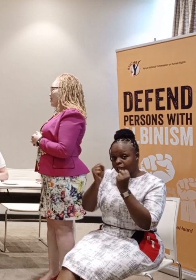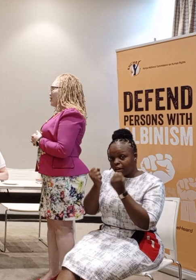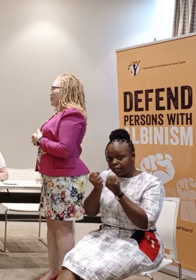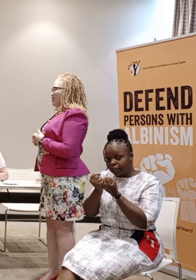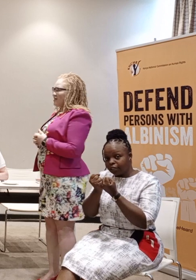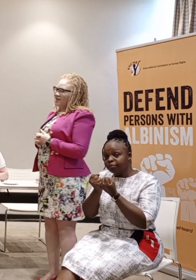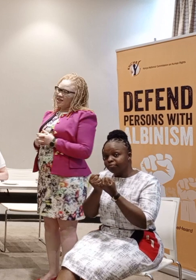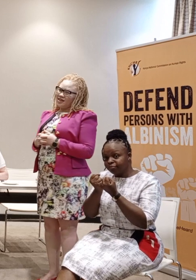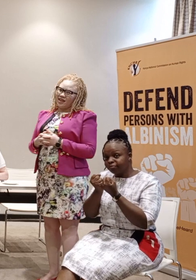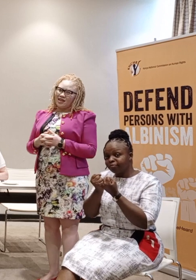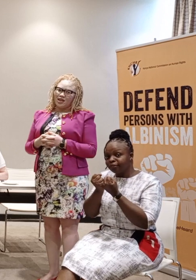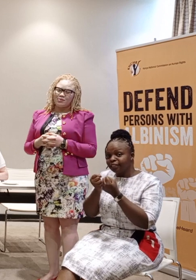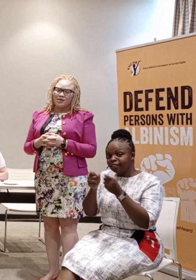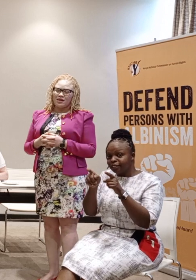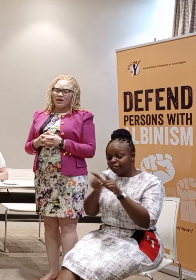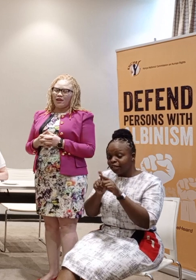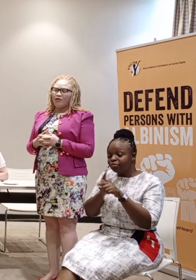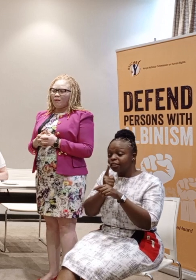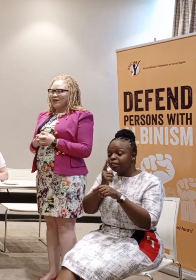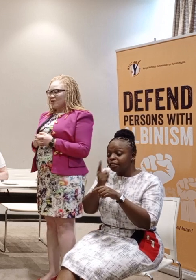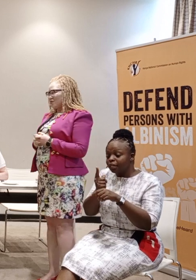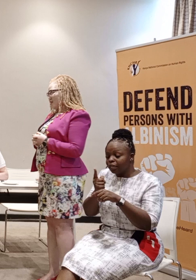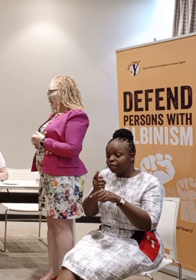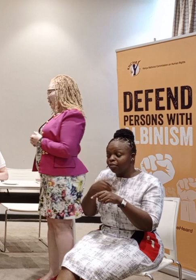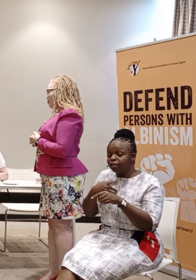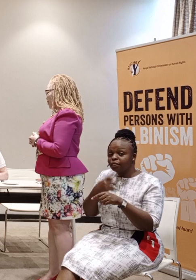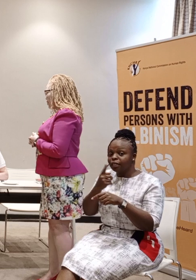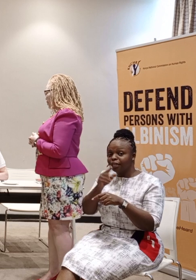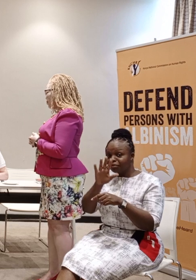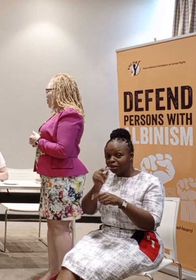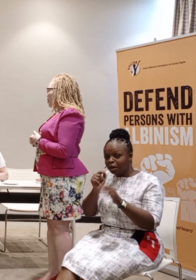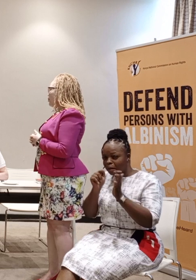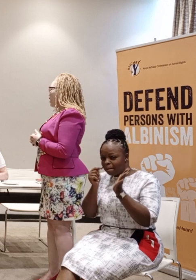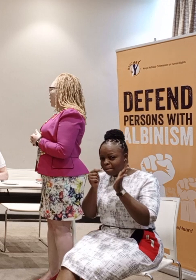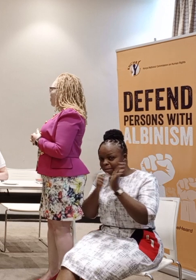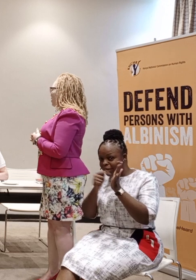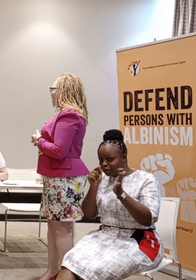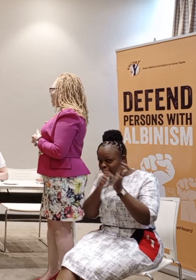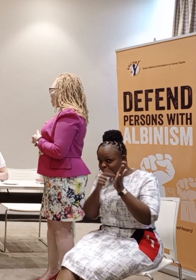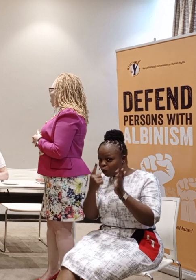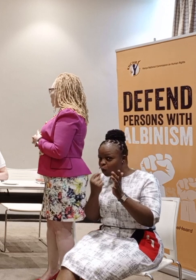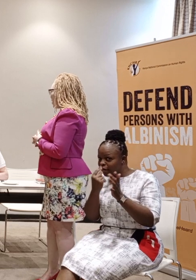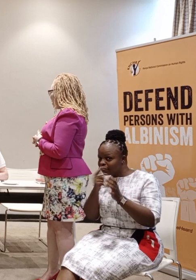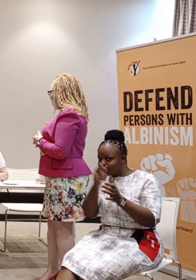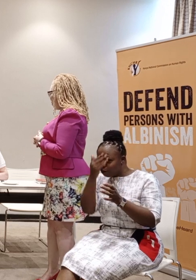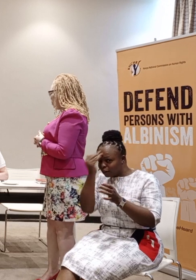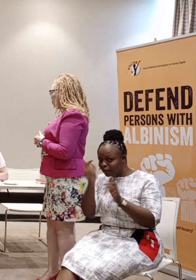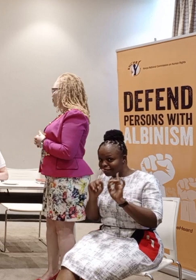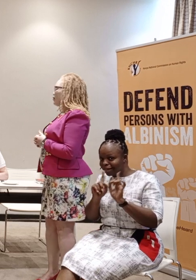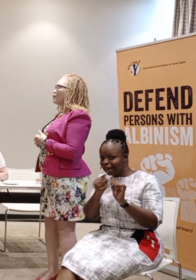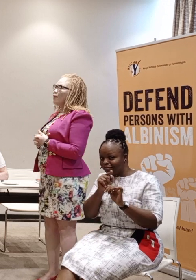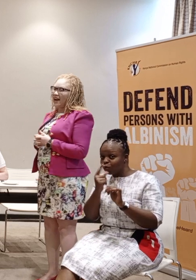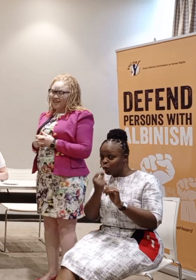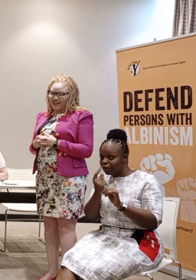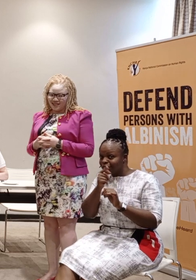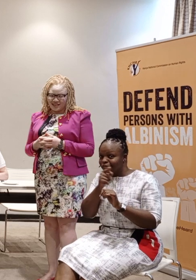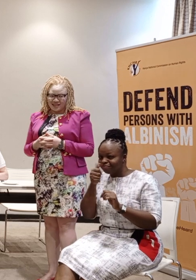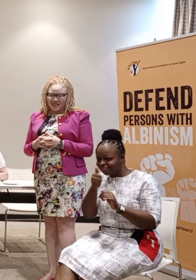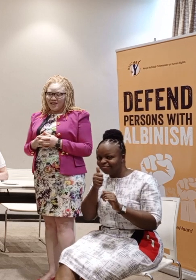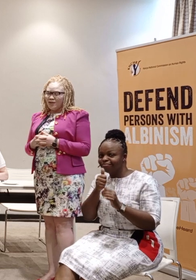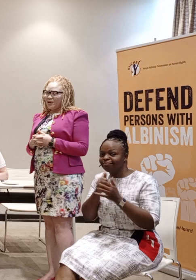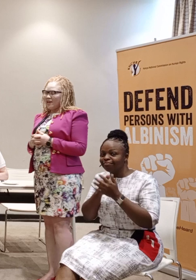said, there's a saying that I keep saying, like, for persons with albinism, we have cradle to grave